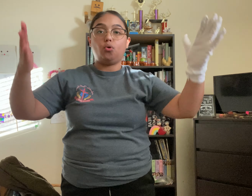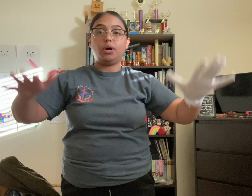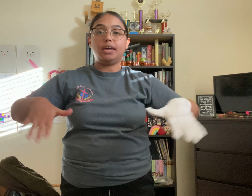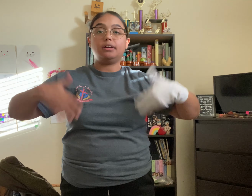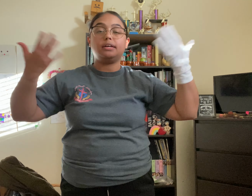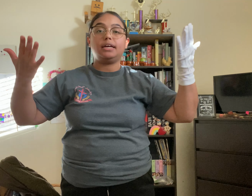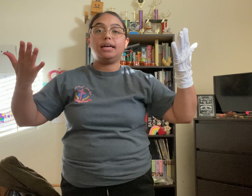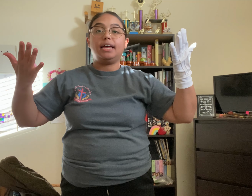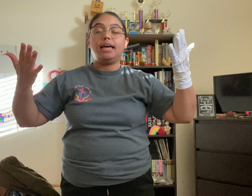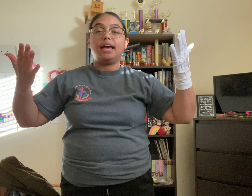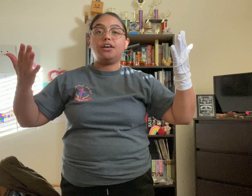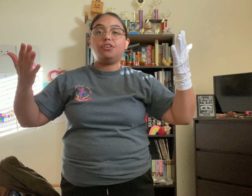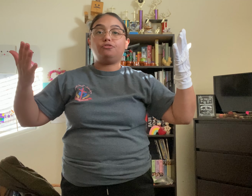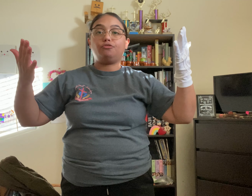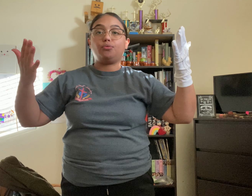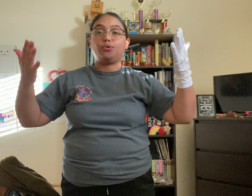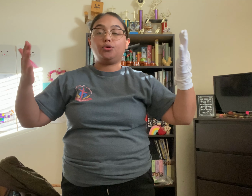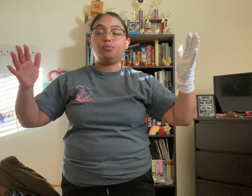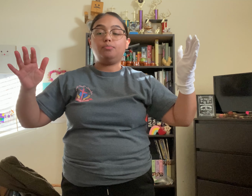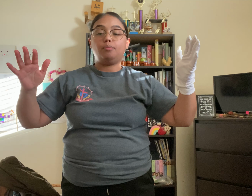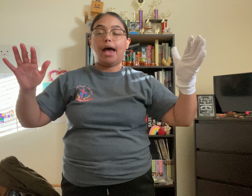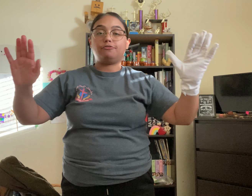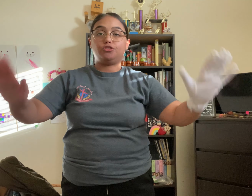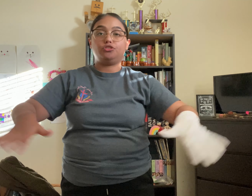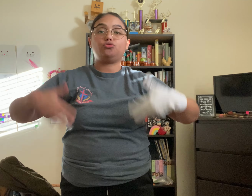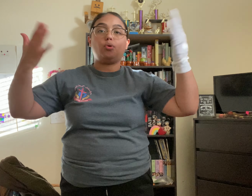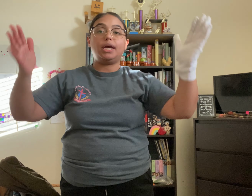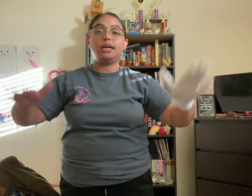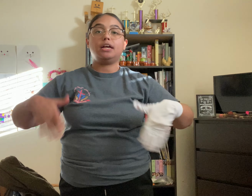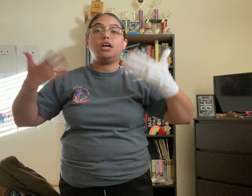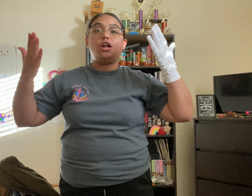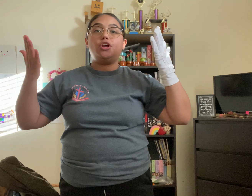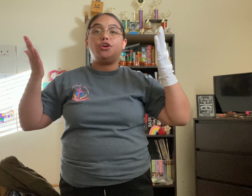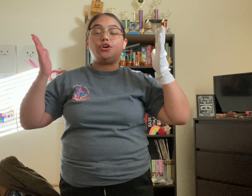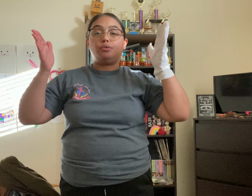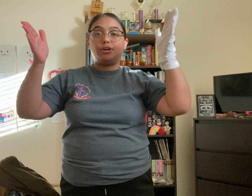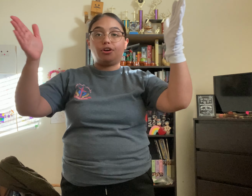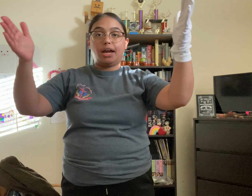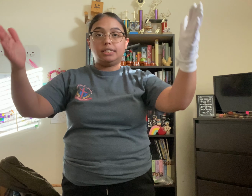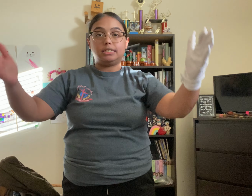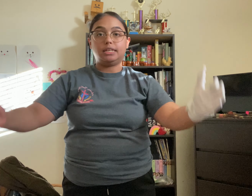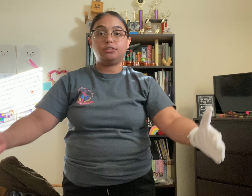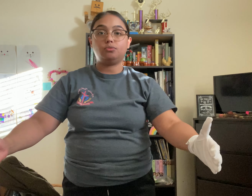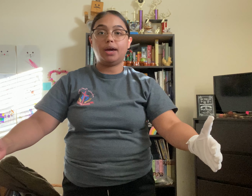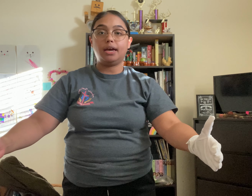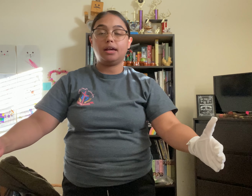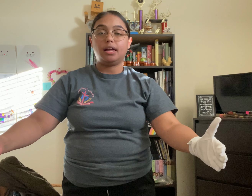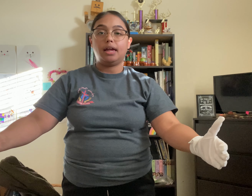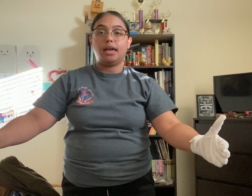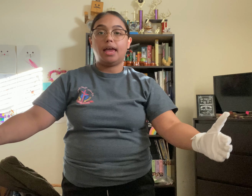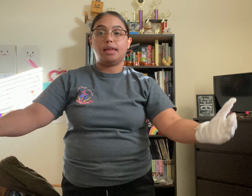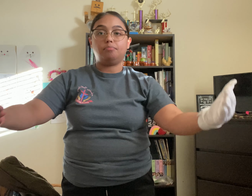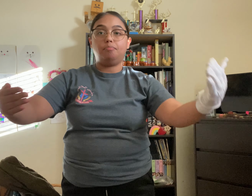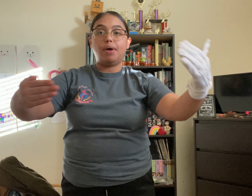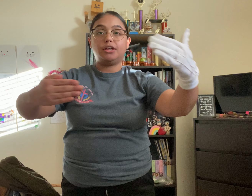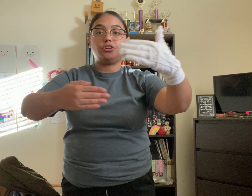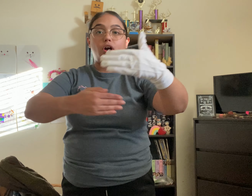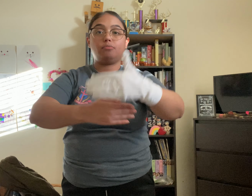joy, and then for room, after joy, you're gonna bring your hands this way and bend your arms at